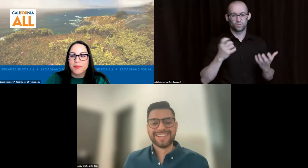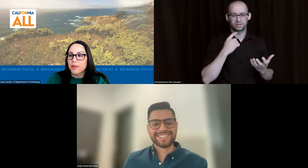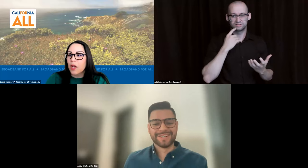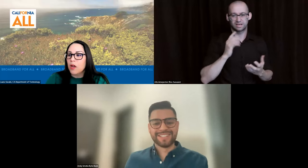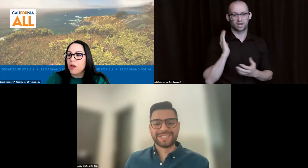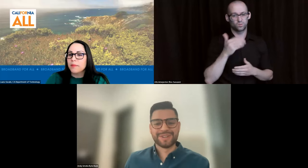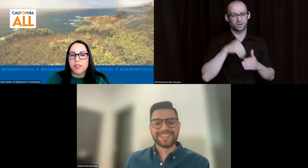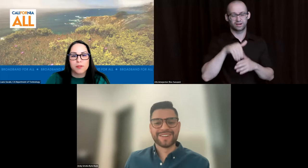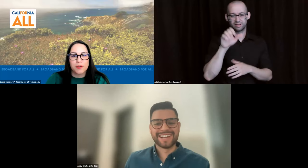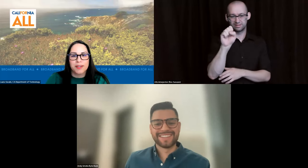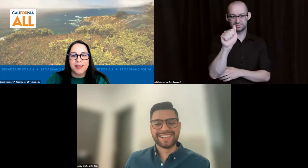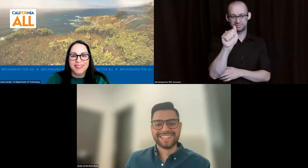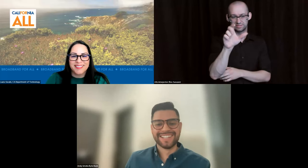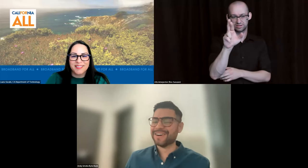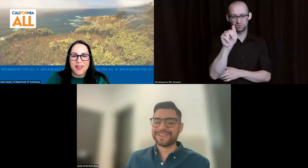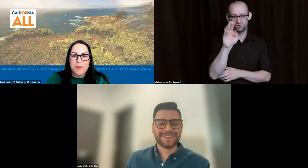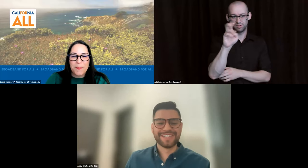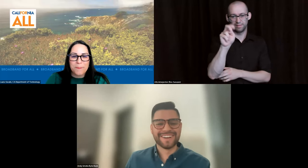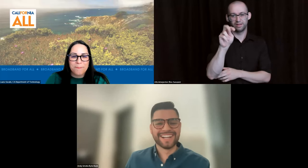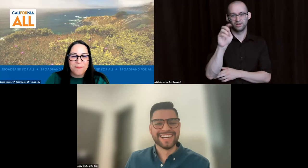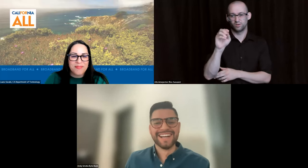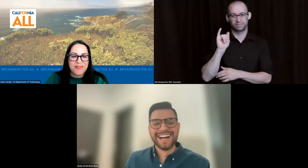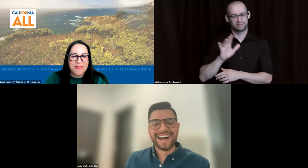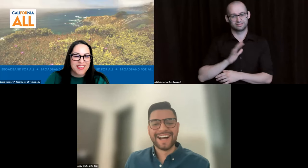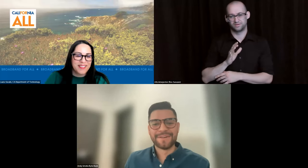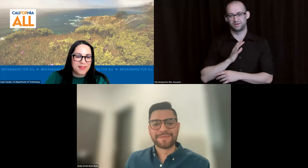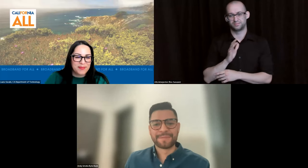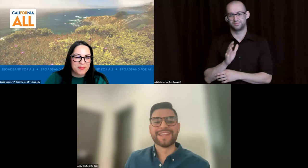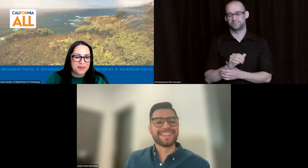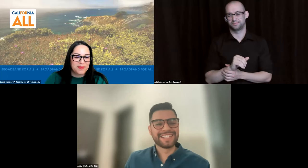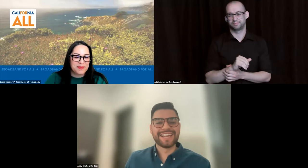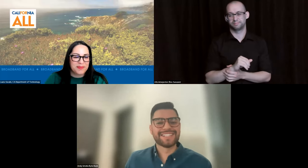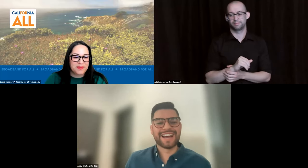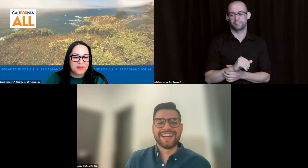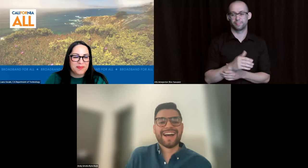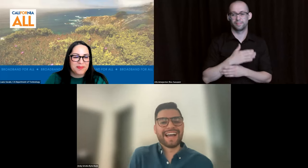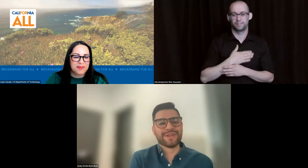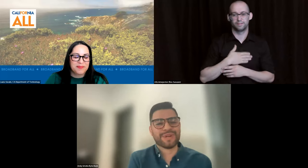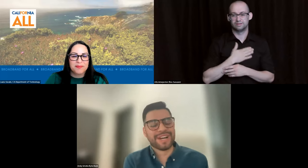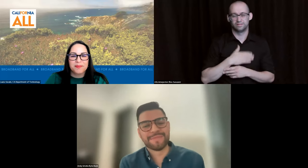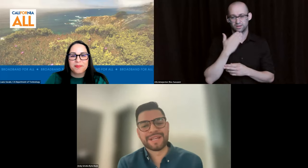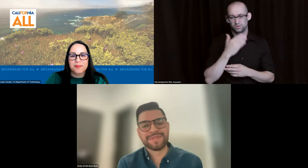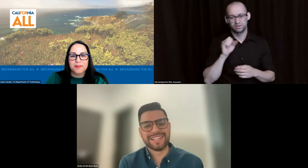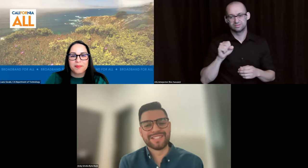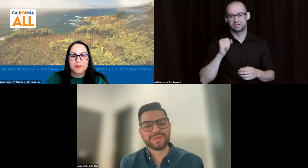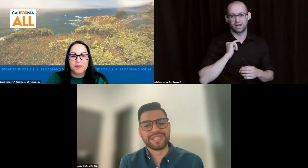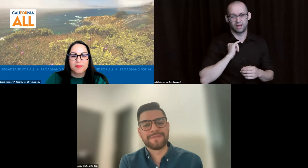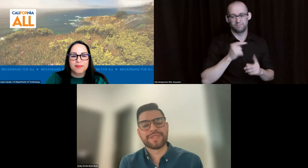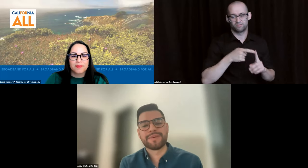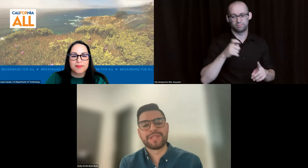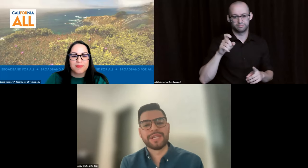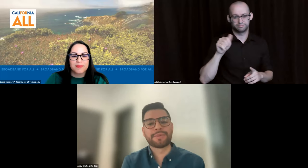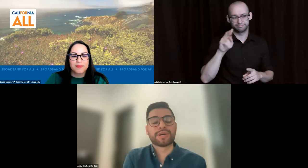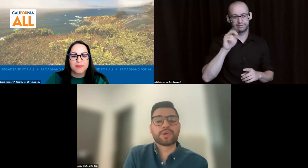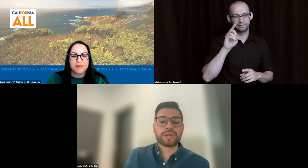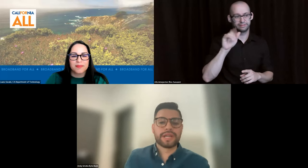Sacramento. So I'm so sorry. No, you're totally fine. But thank you. Yes. Hi, everyone. My name is Andy Urrutia.